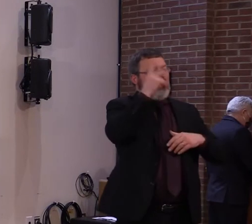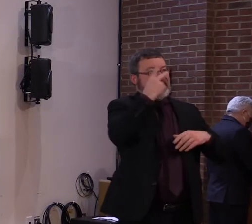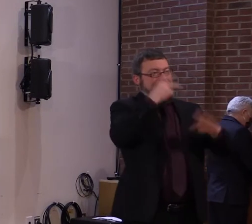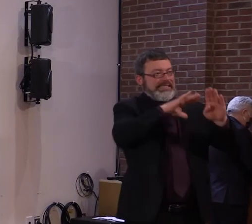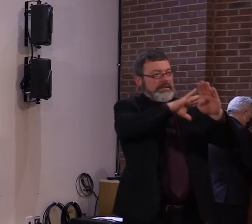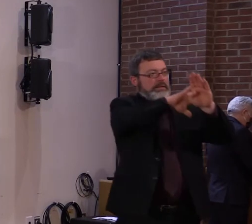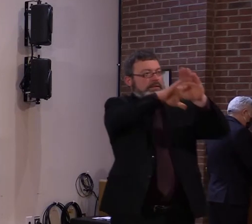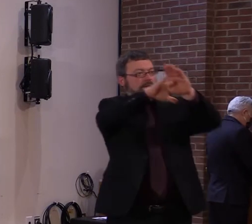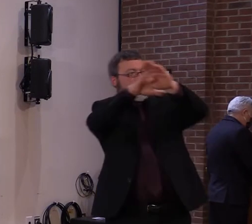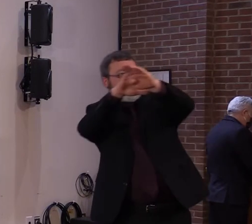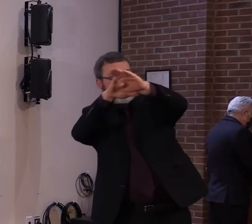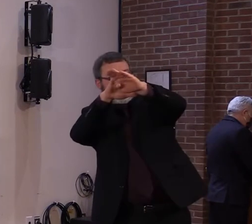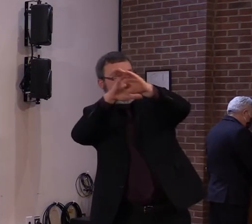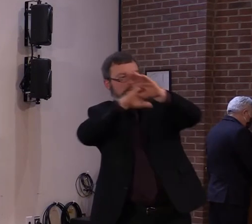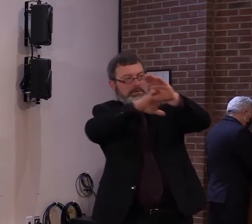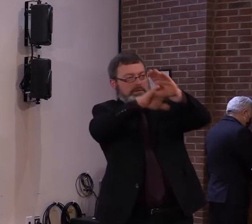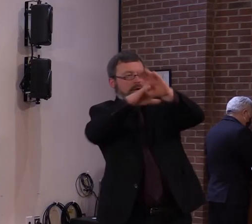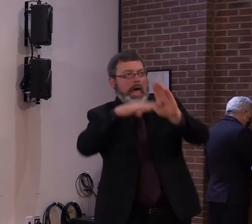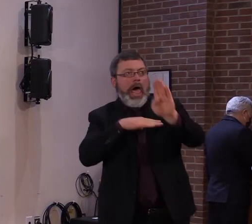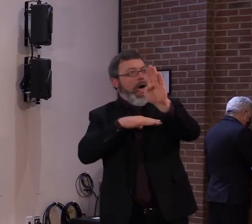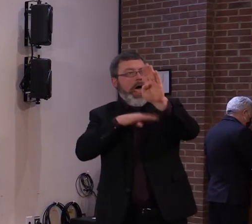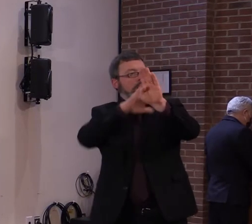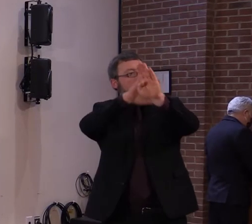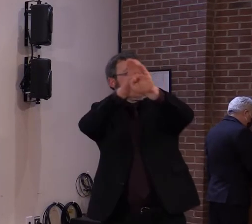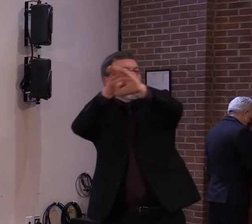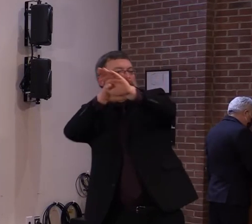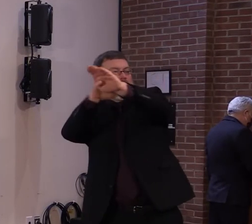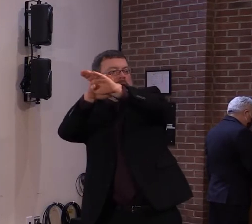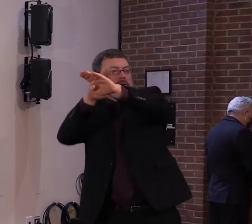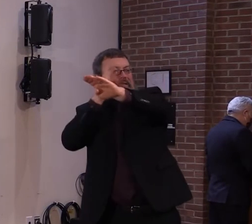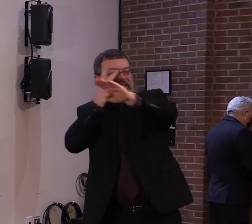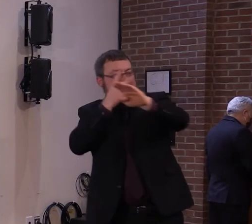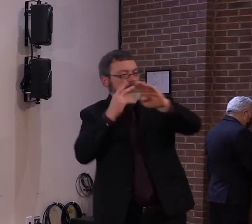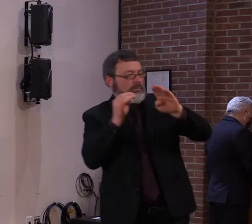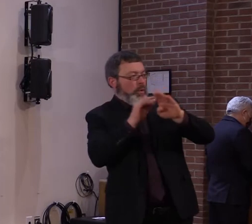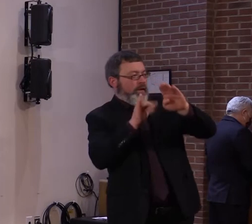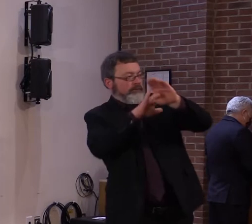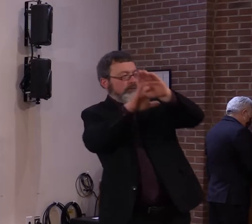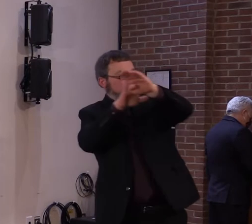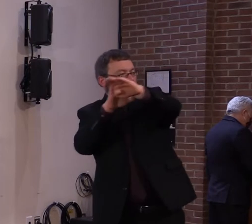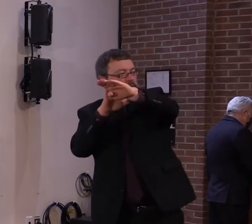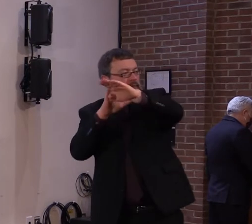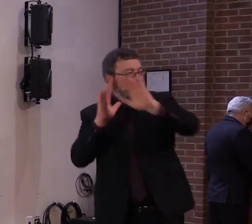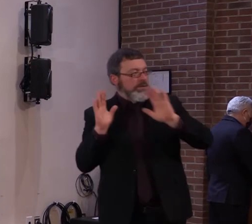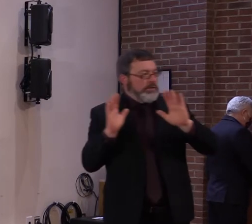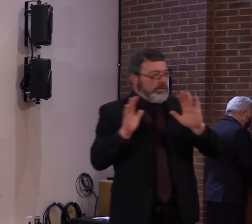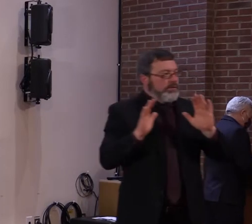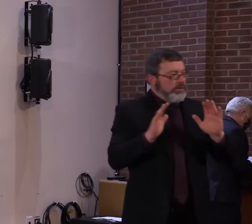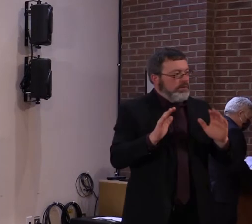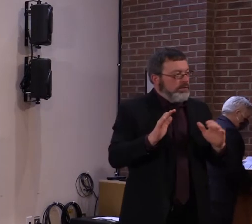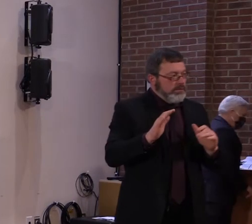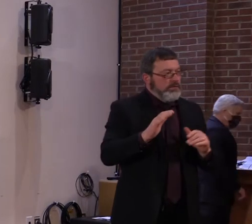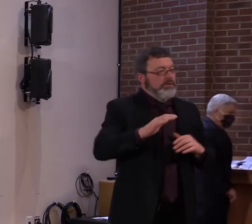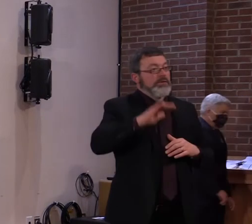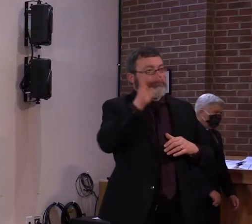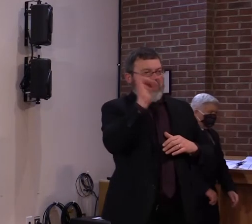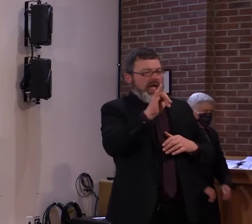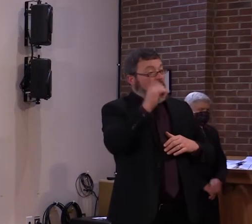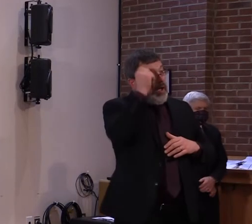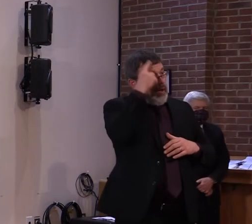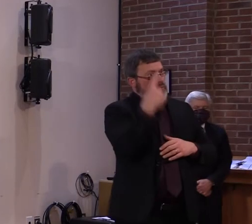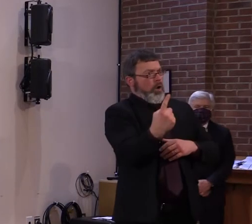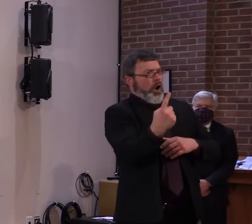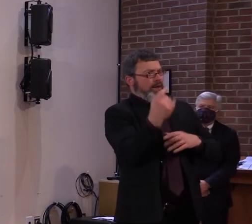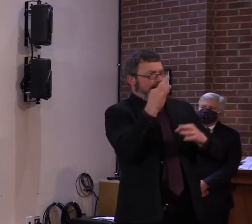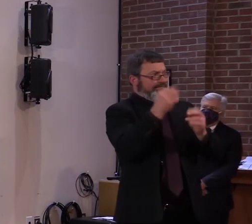Obviously, we also look at all the other metrics. I mentioned just the case growth, but we would look at the percent positivity rate.